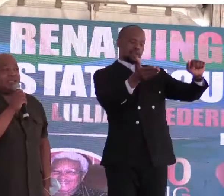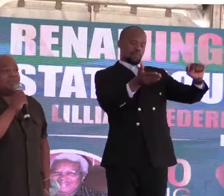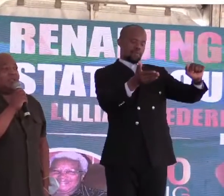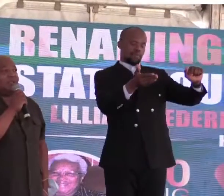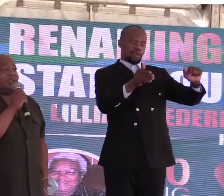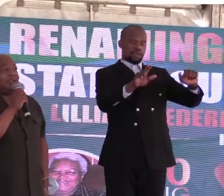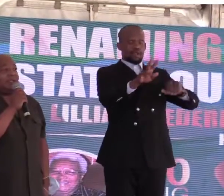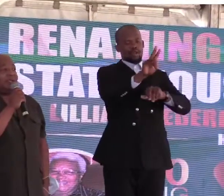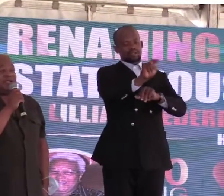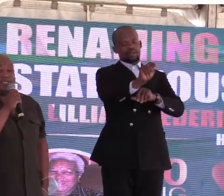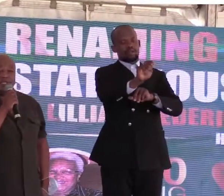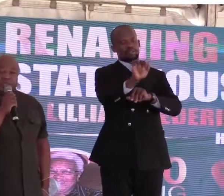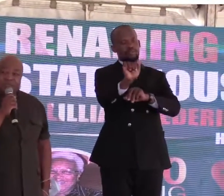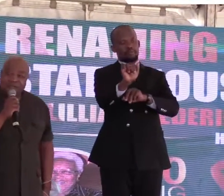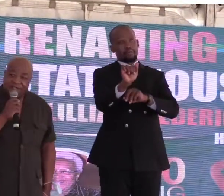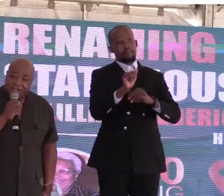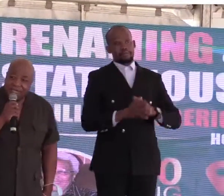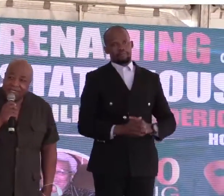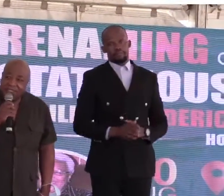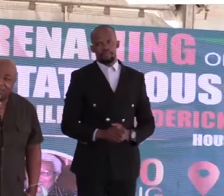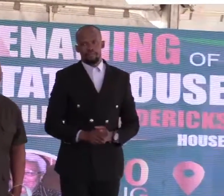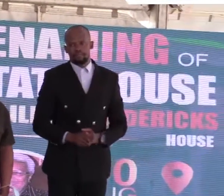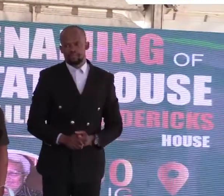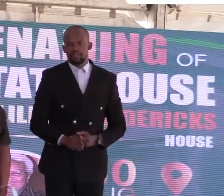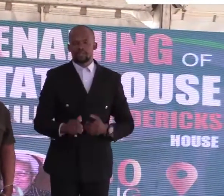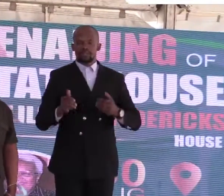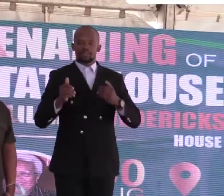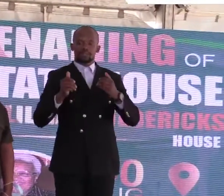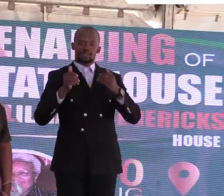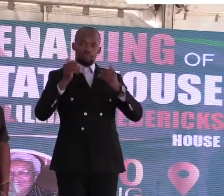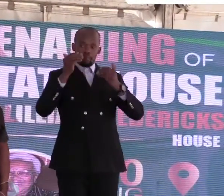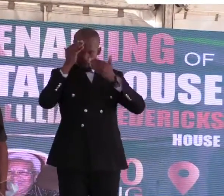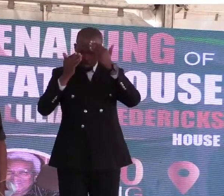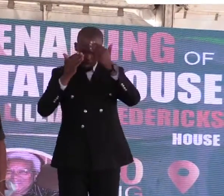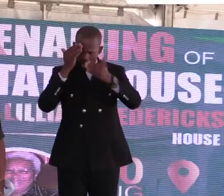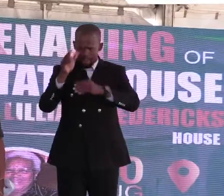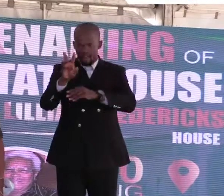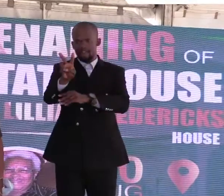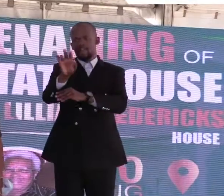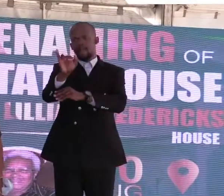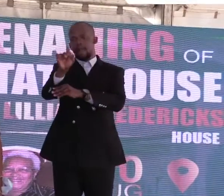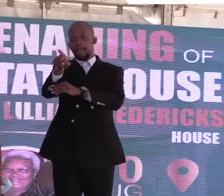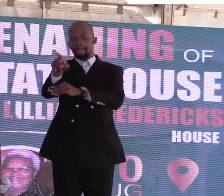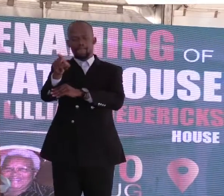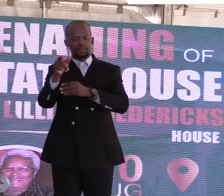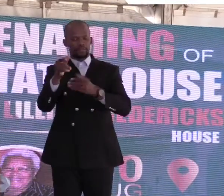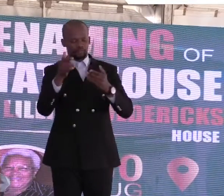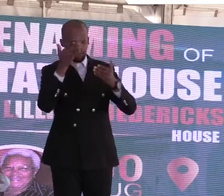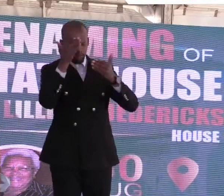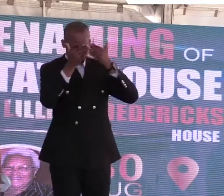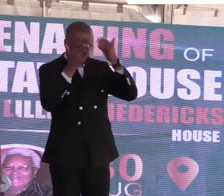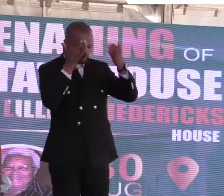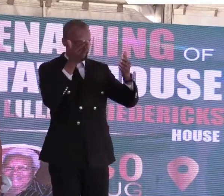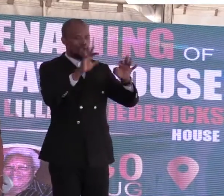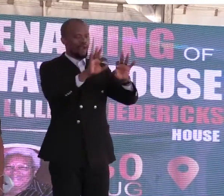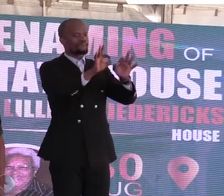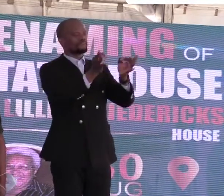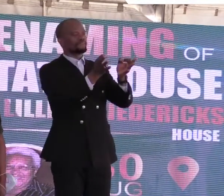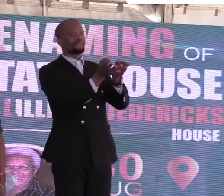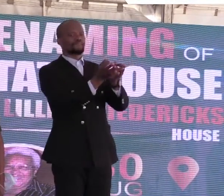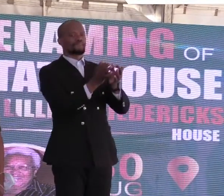National Assembly. Greetings to the veterans, greetings to the family, and greetings to the